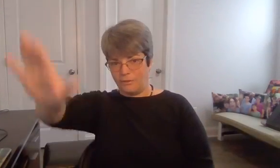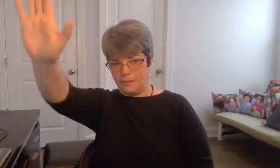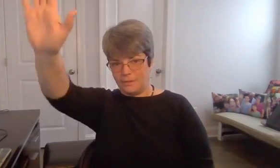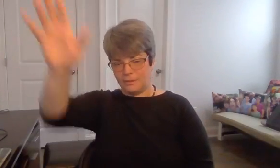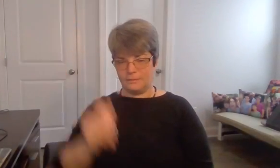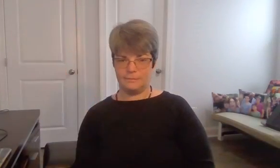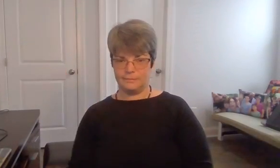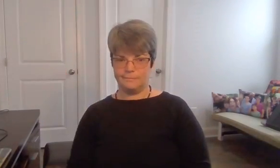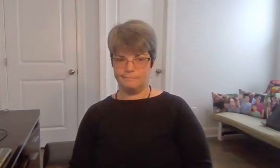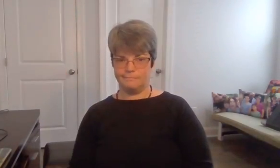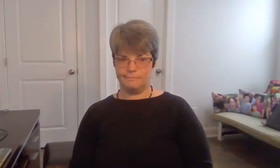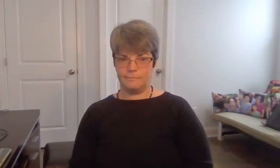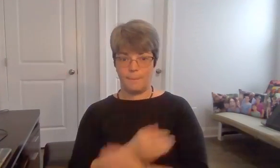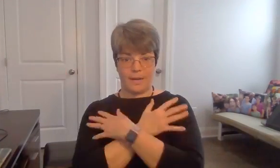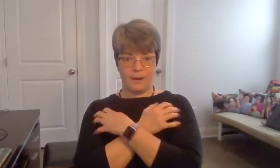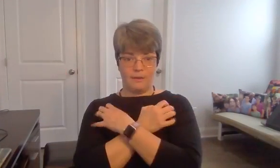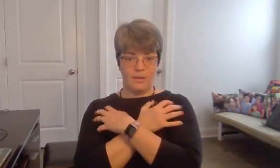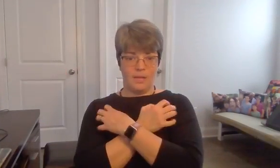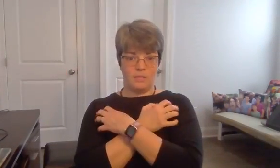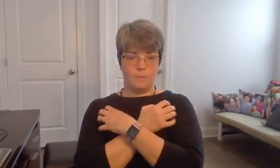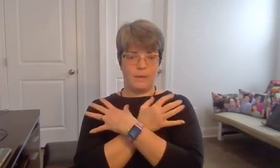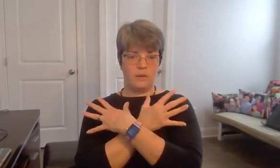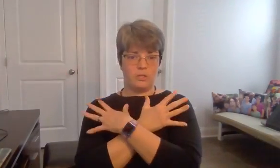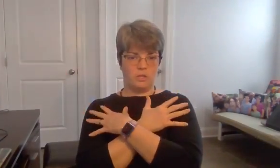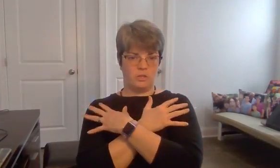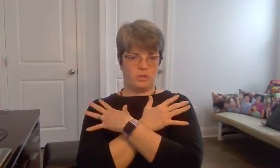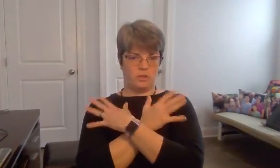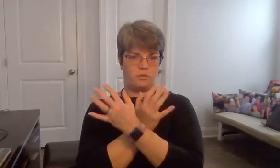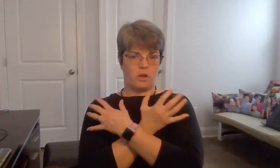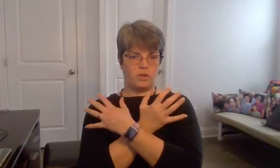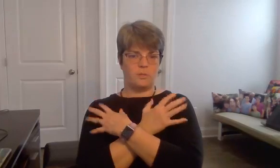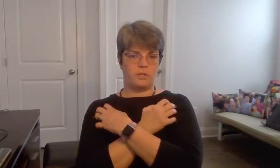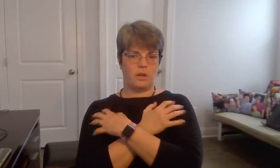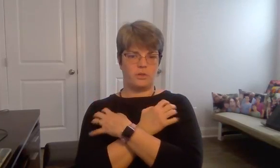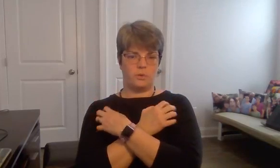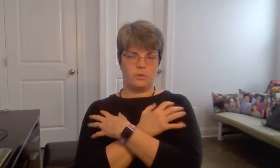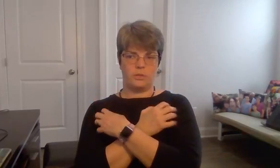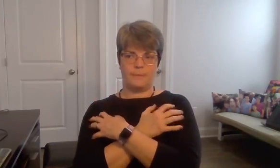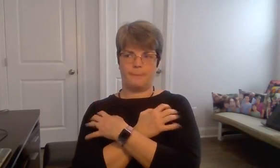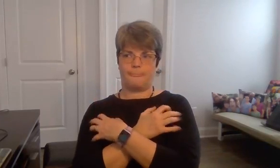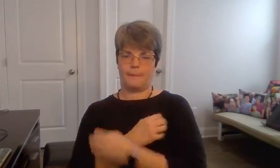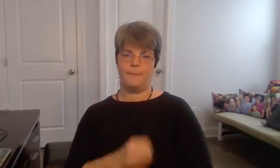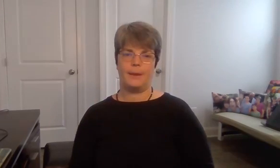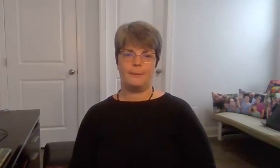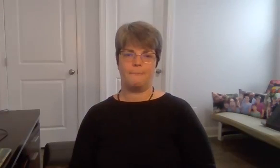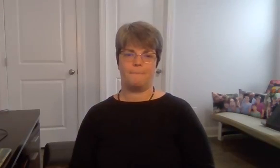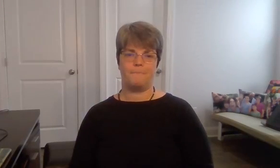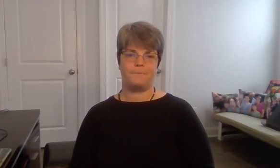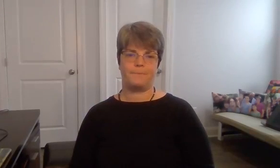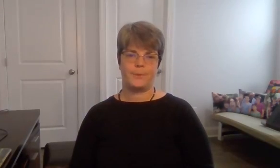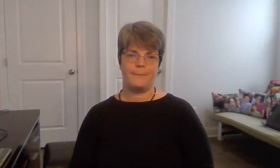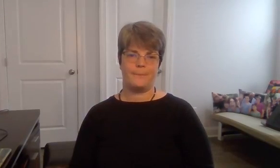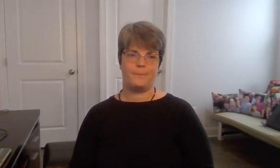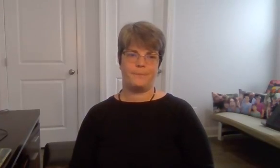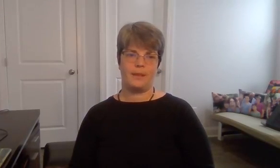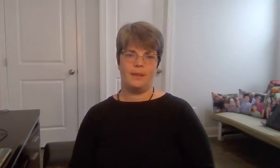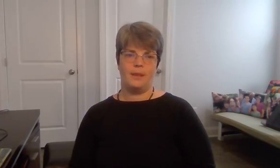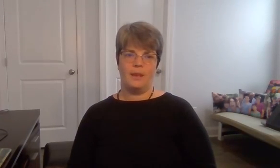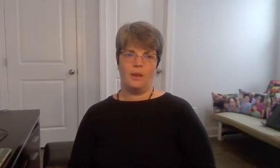elephant, bear. So bears, you cross your arms and scratch your shoulders. Okay. Okay,